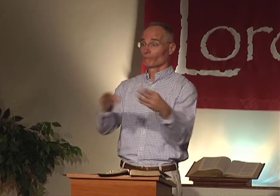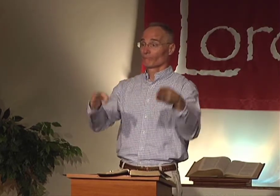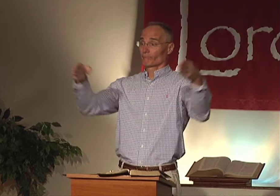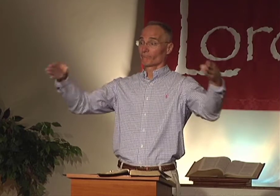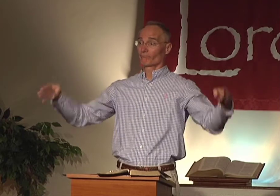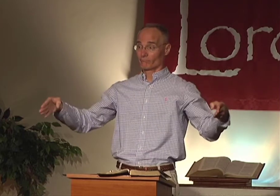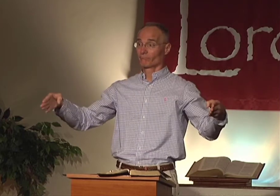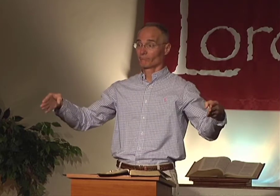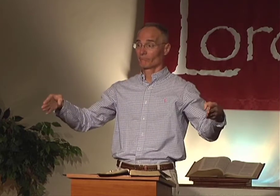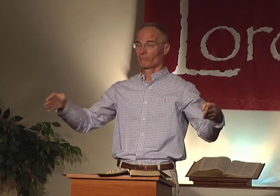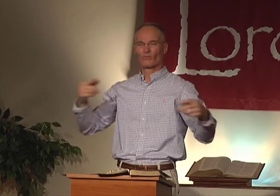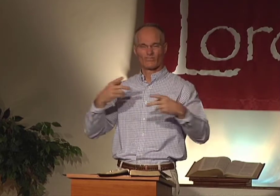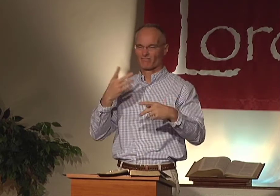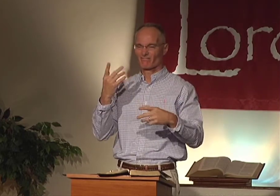road, you're on the sides.